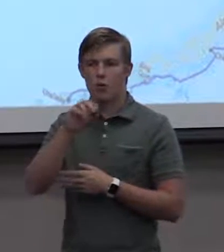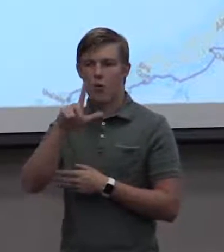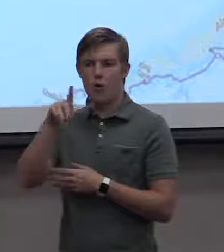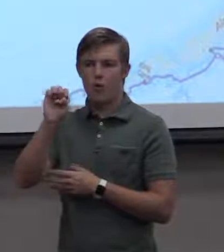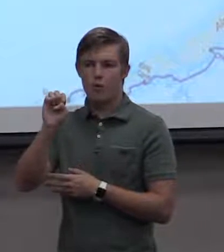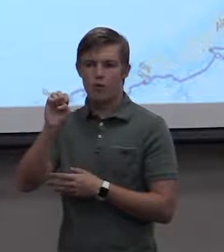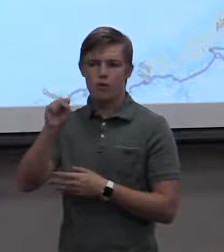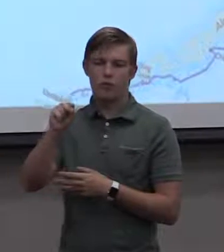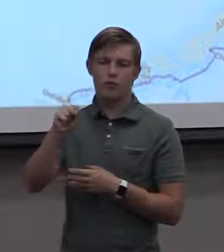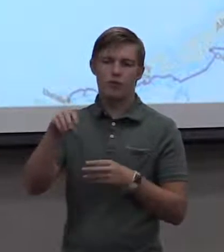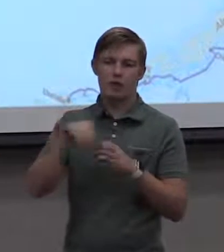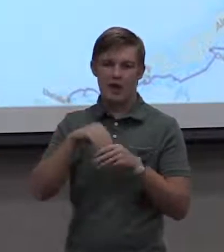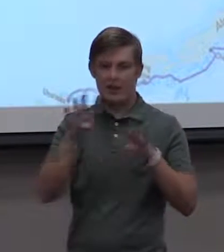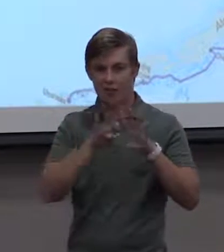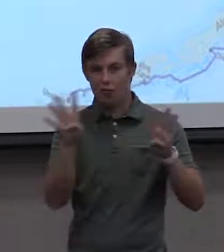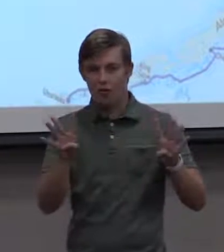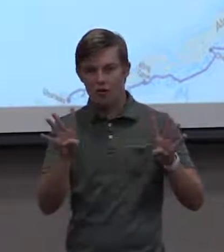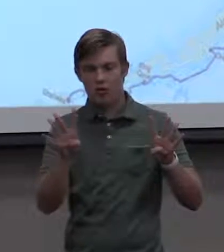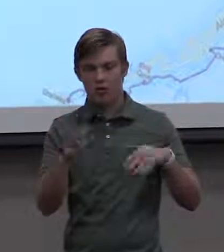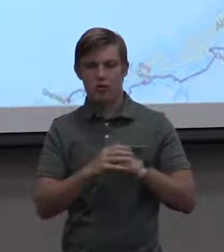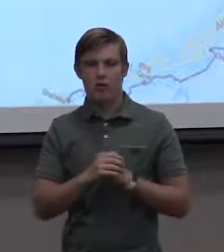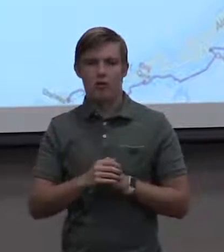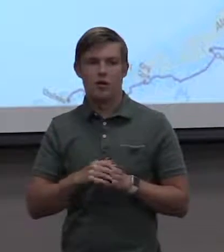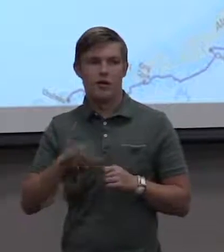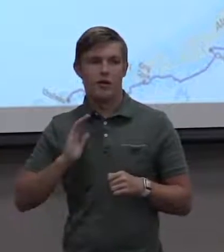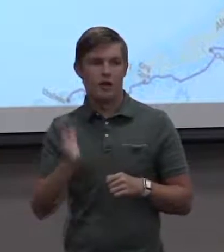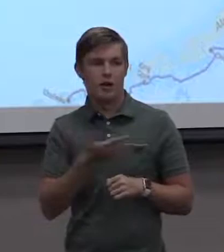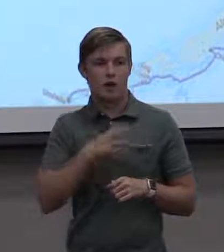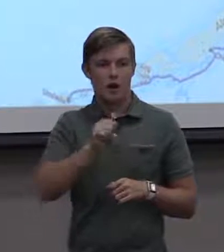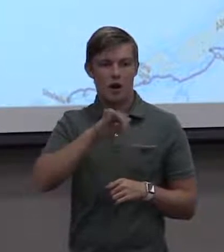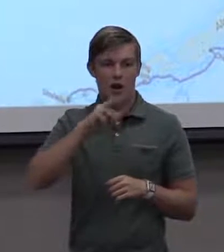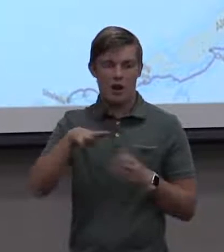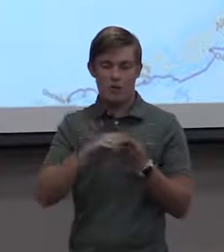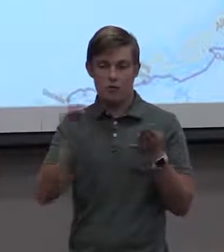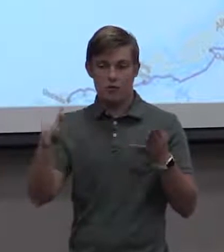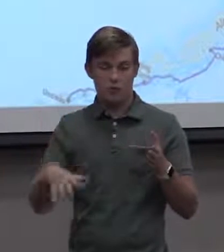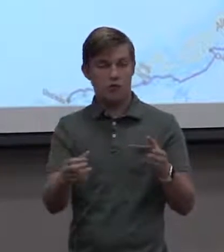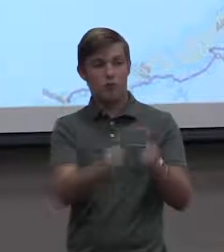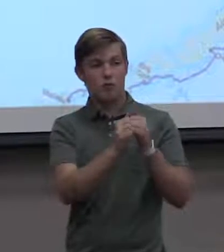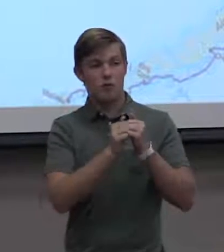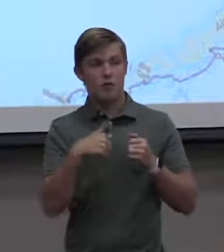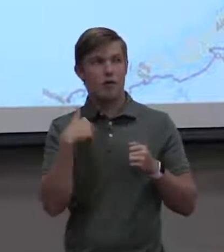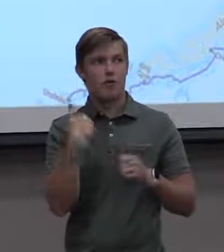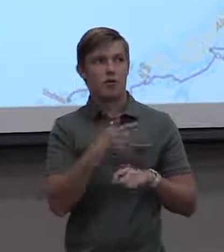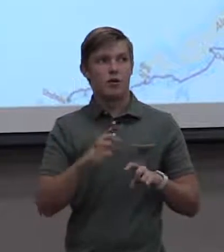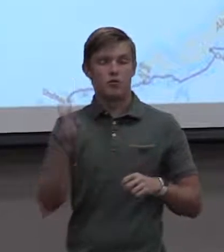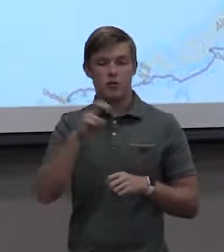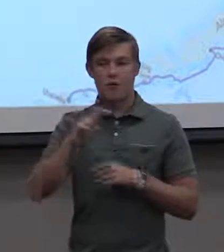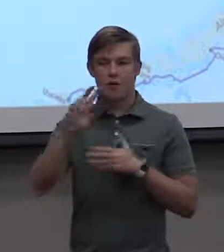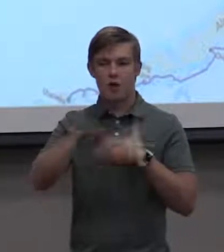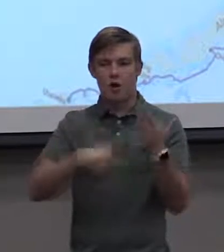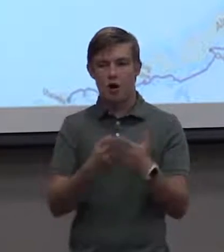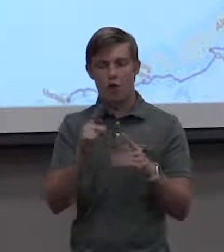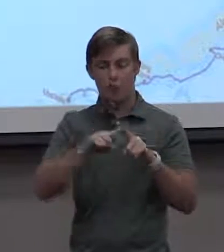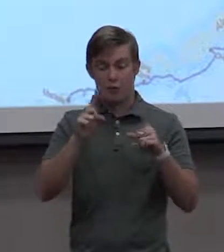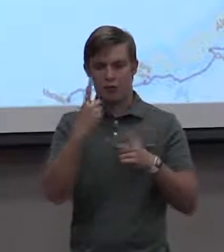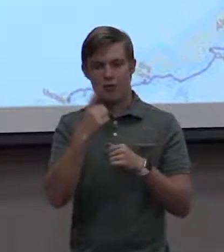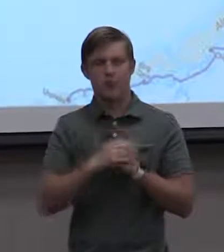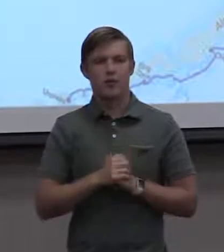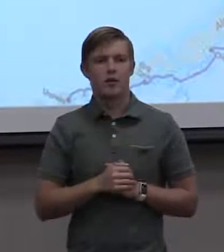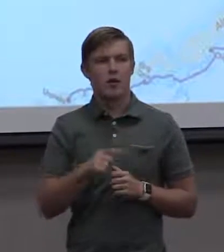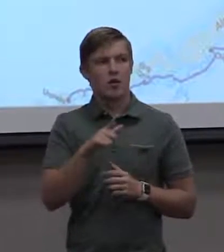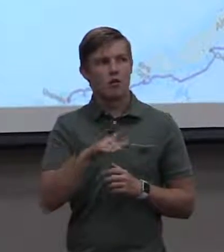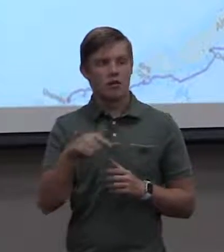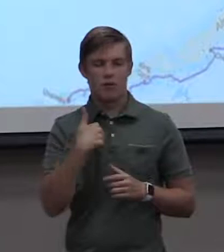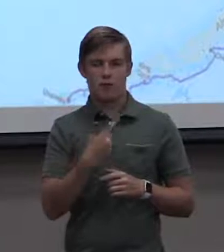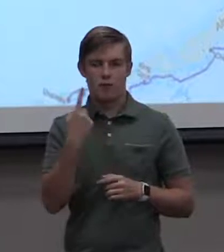is where and our AIM students with me have traveled to all but one of these locations. And one of the